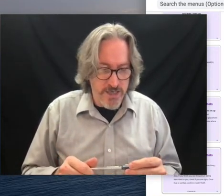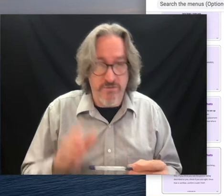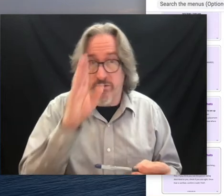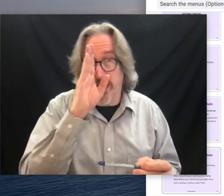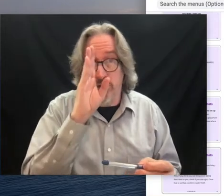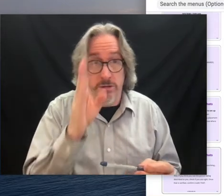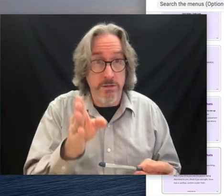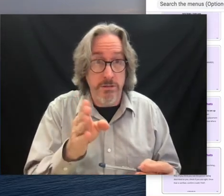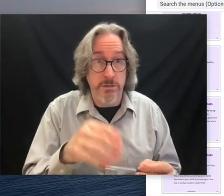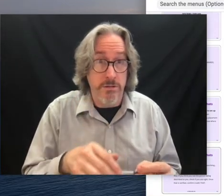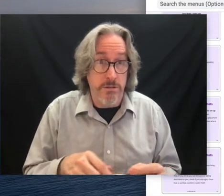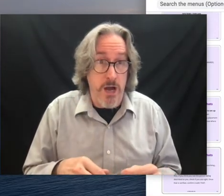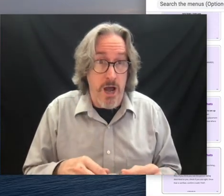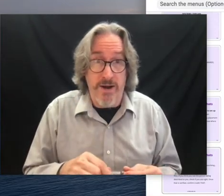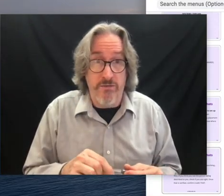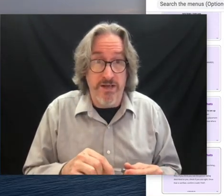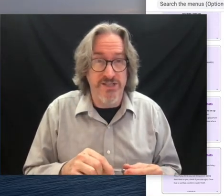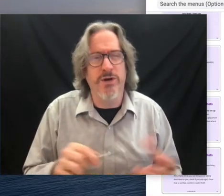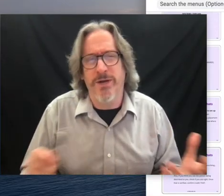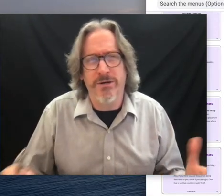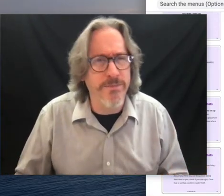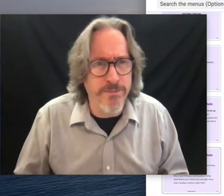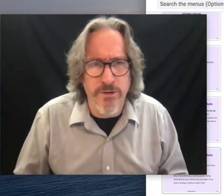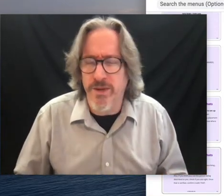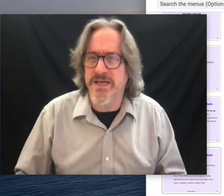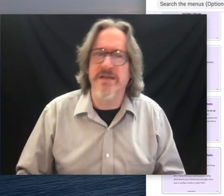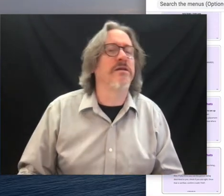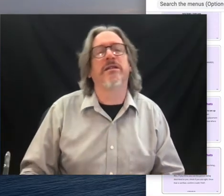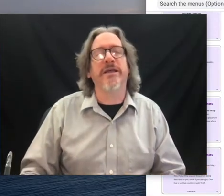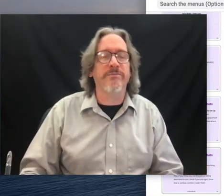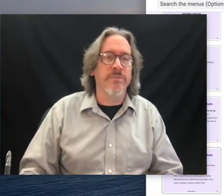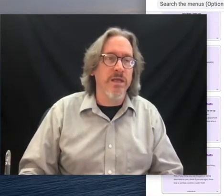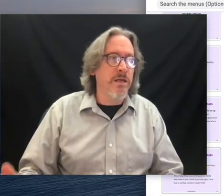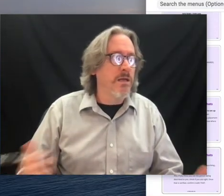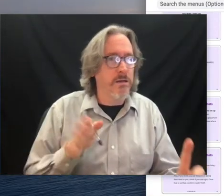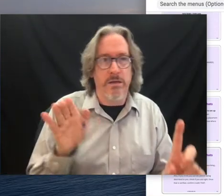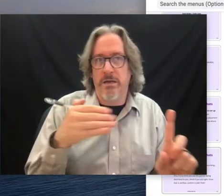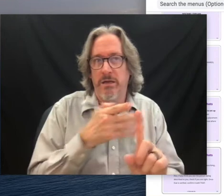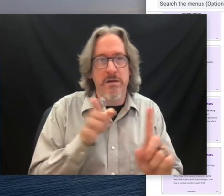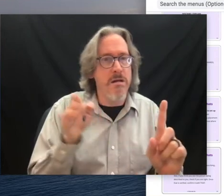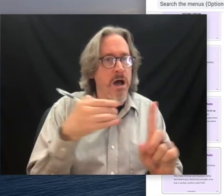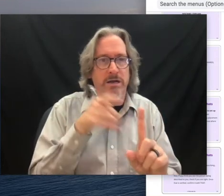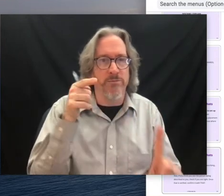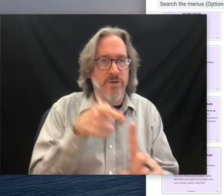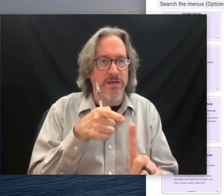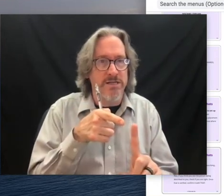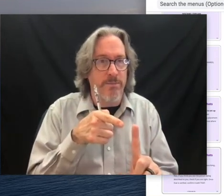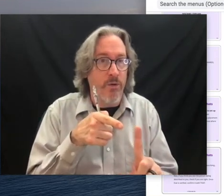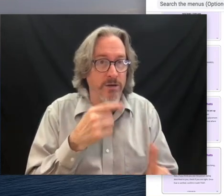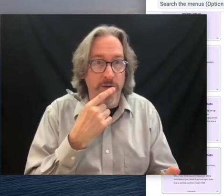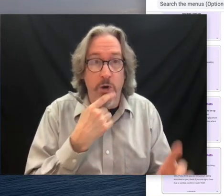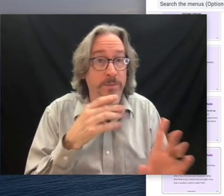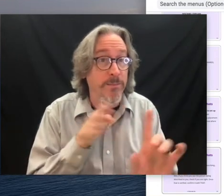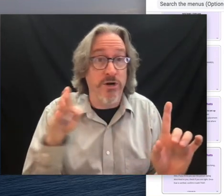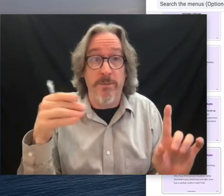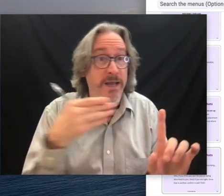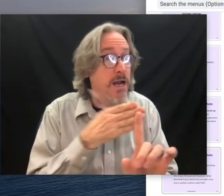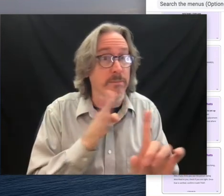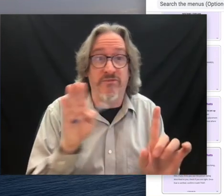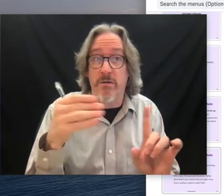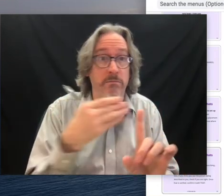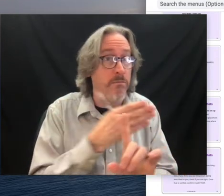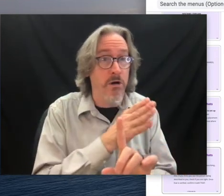straight information about things. Hearing people, we tend to like not come directly to the point. We hope people are